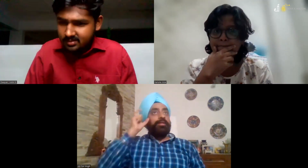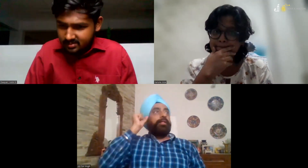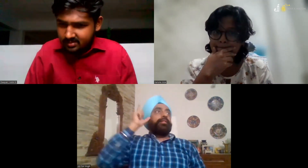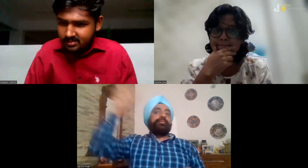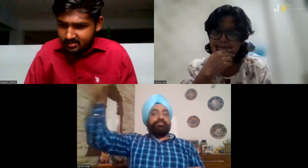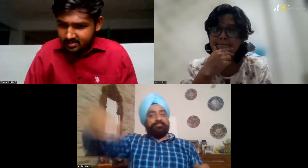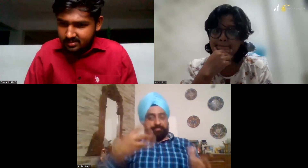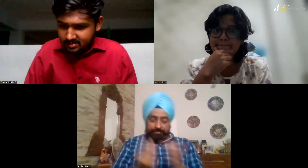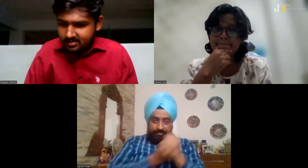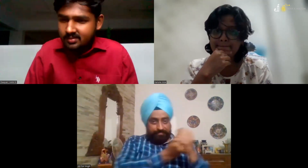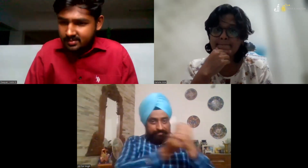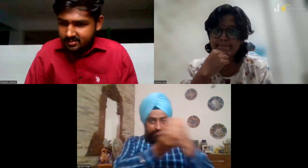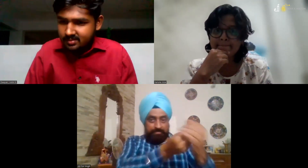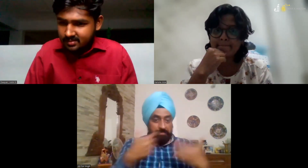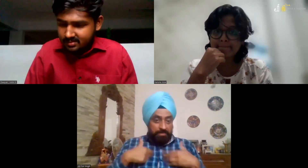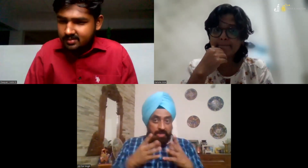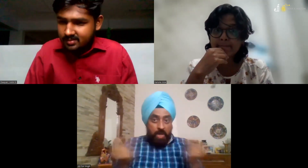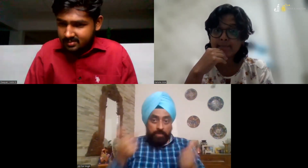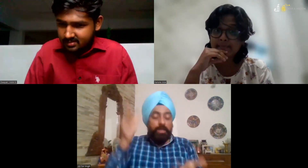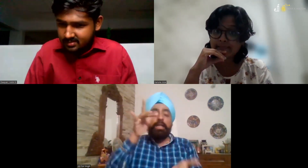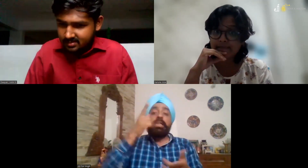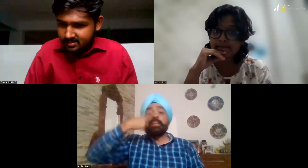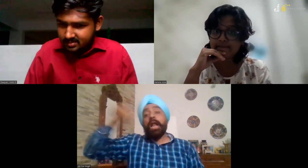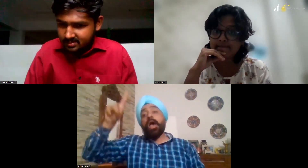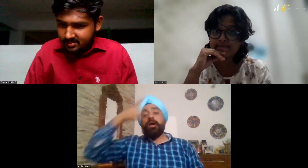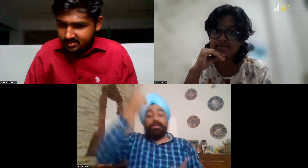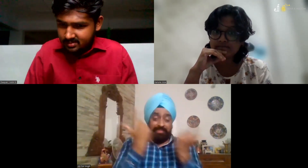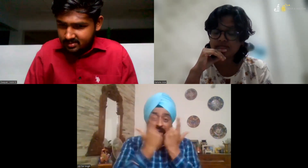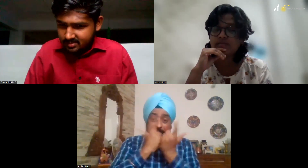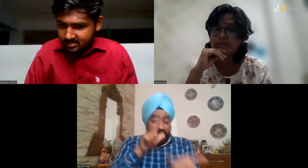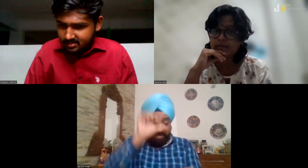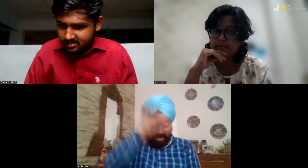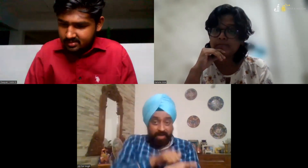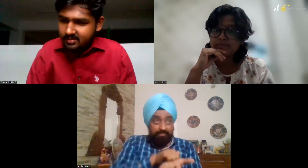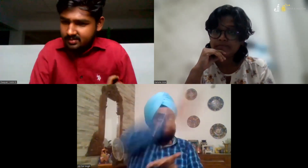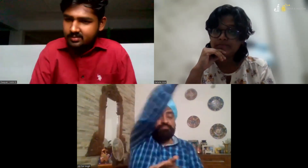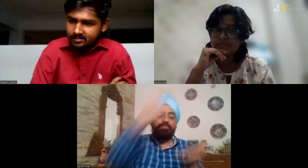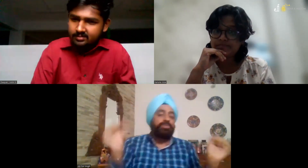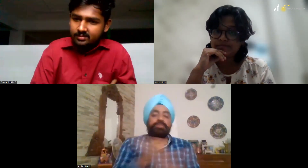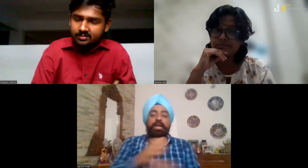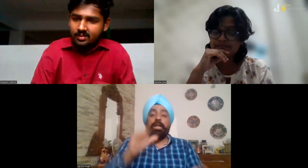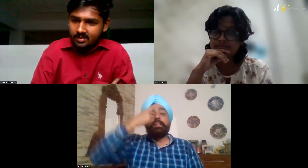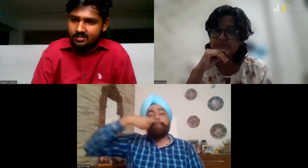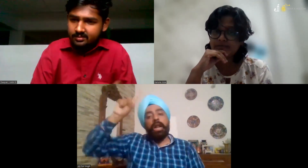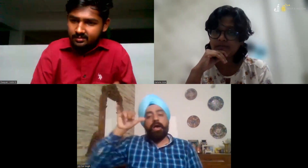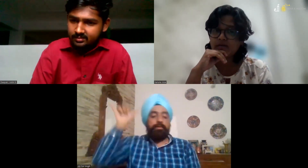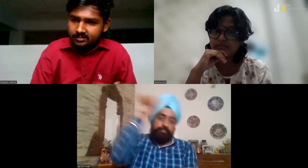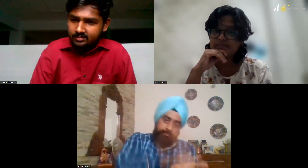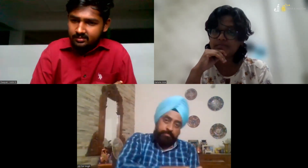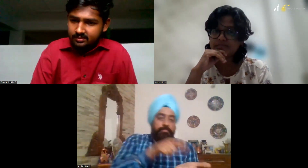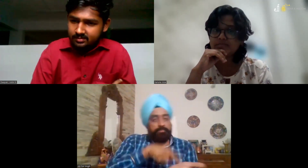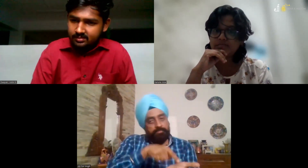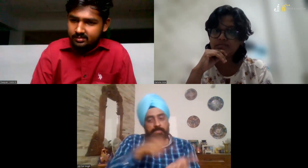we thoroughly understand the situation and then we gain the confidence. But um,